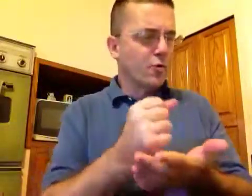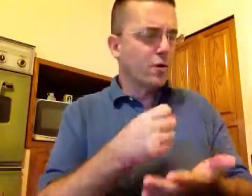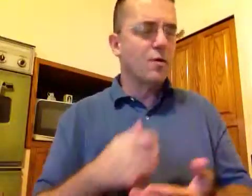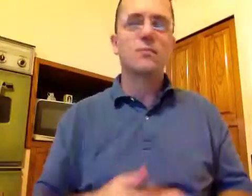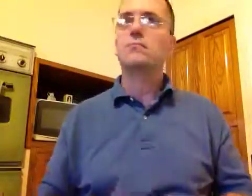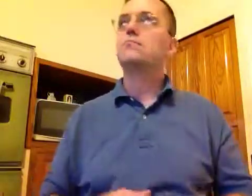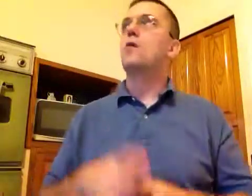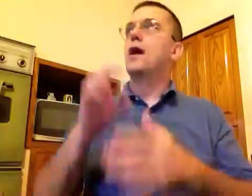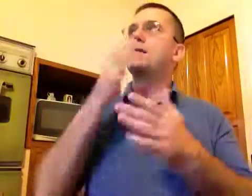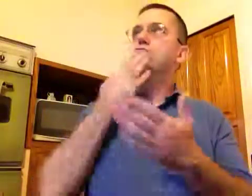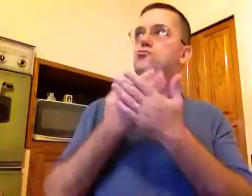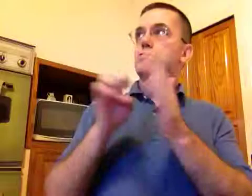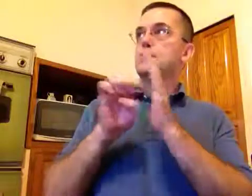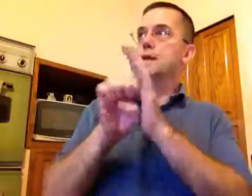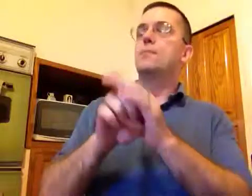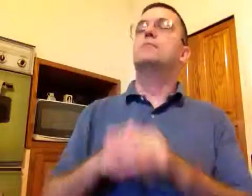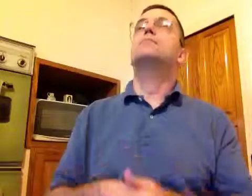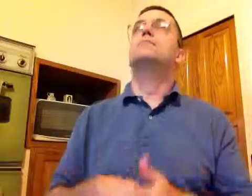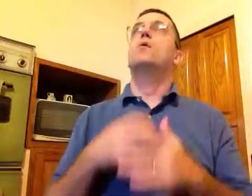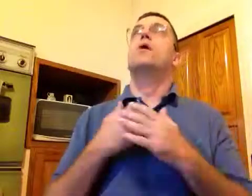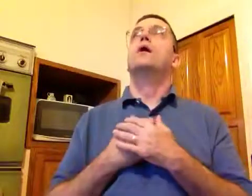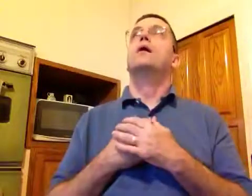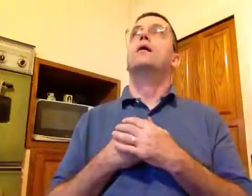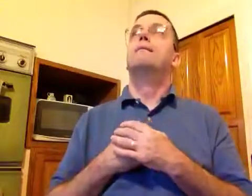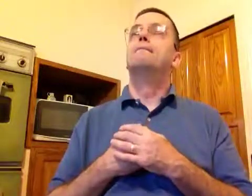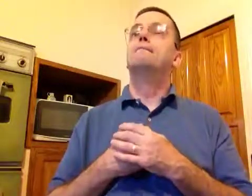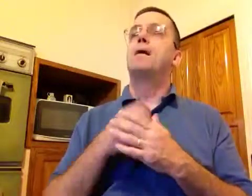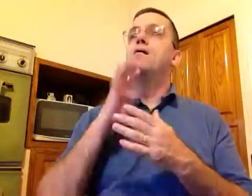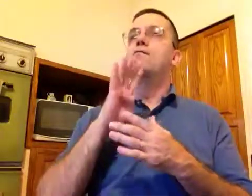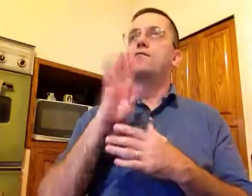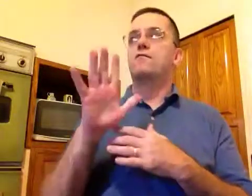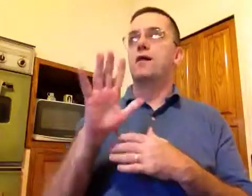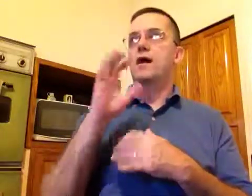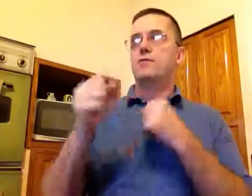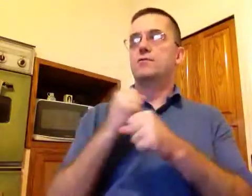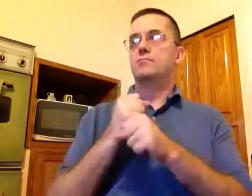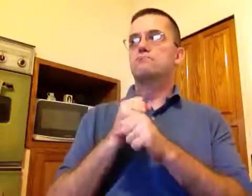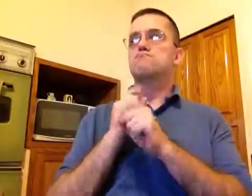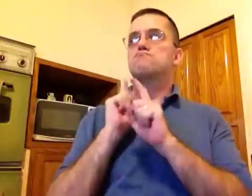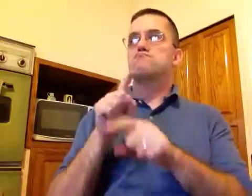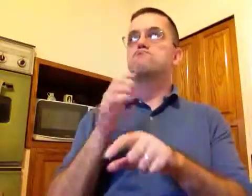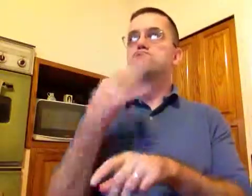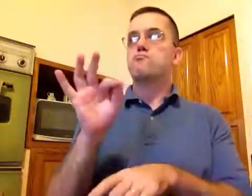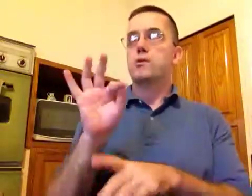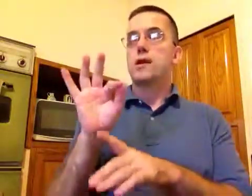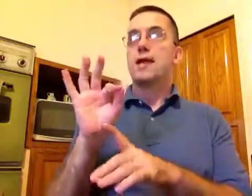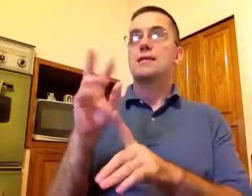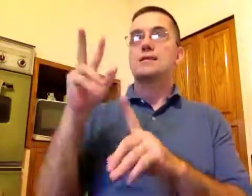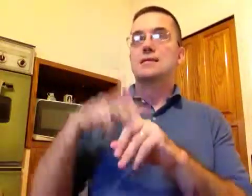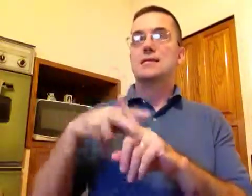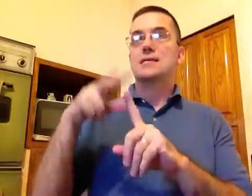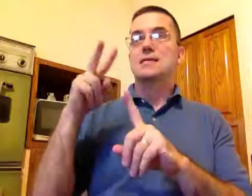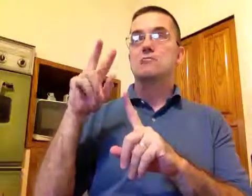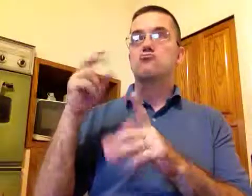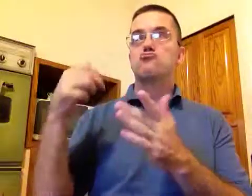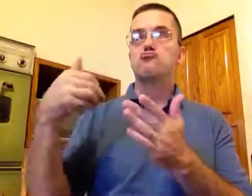good example. Probably about 4 or 5 years ago, we applied for 19 new credit cards. Mm-hmm. We